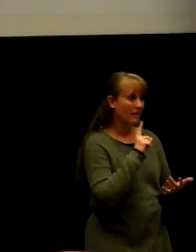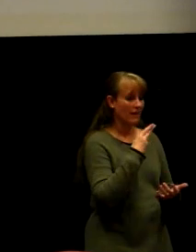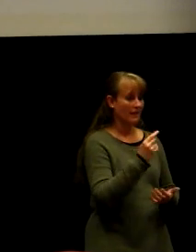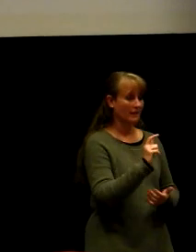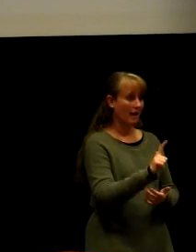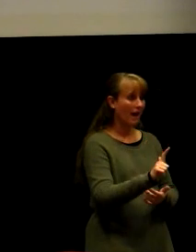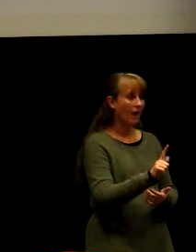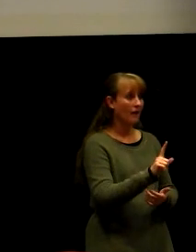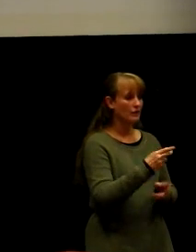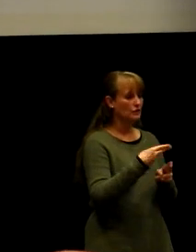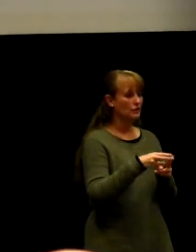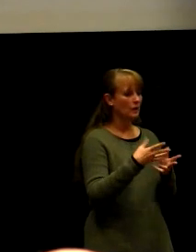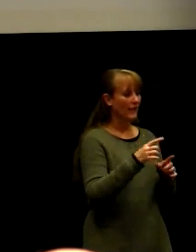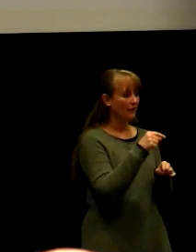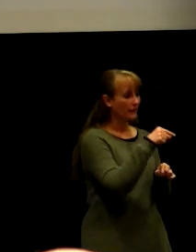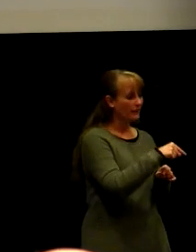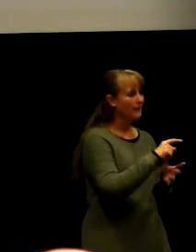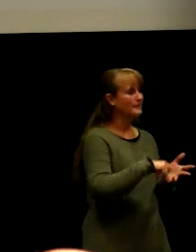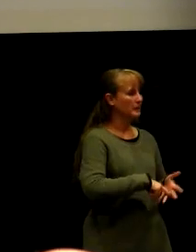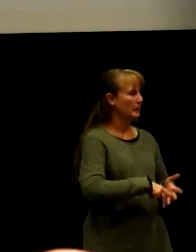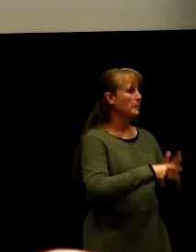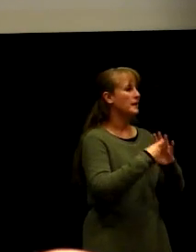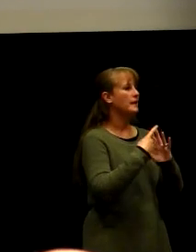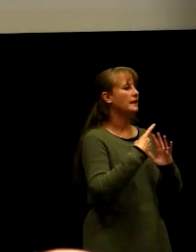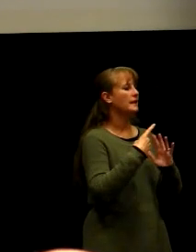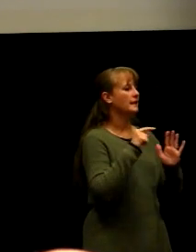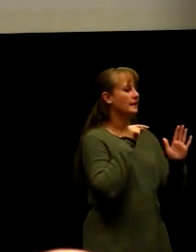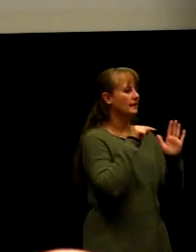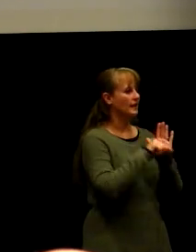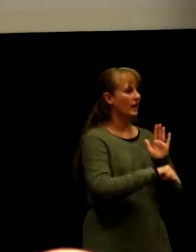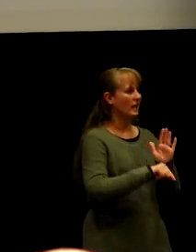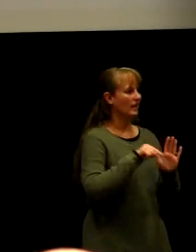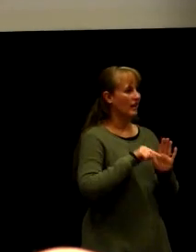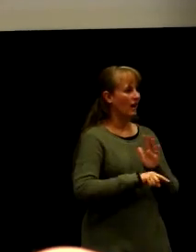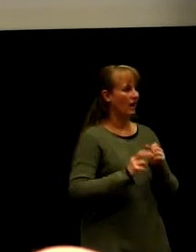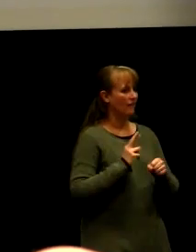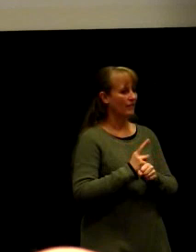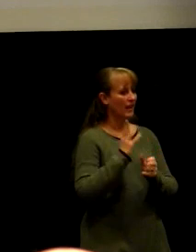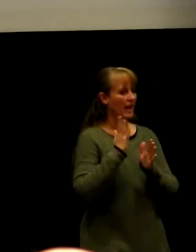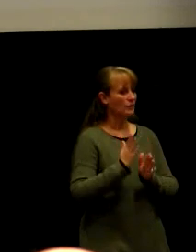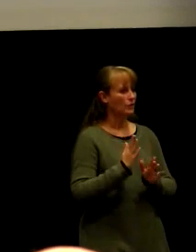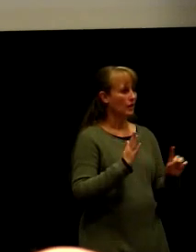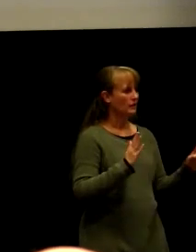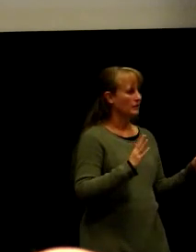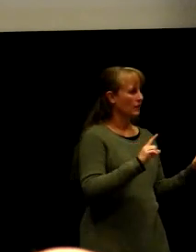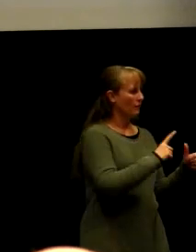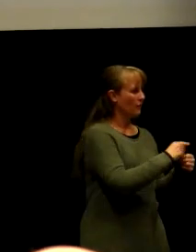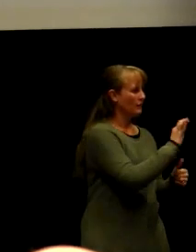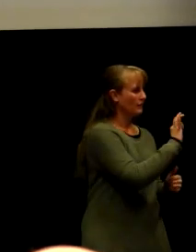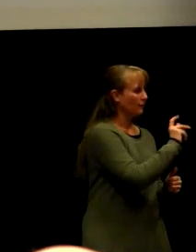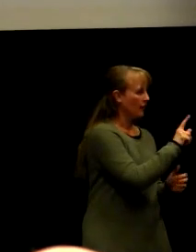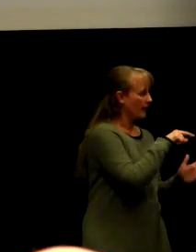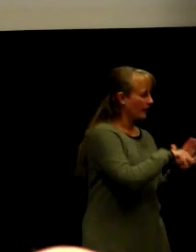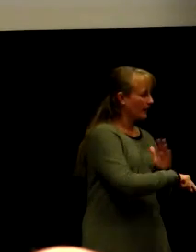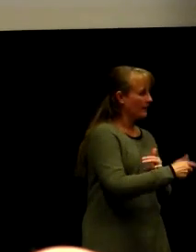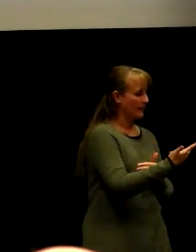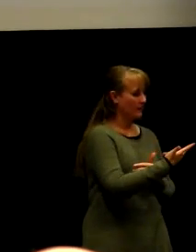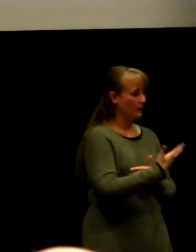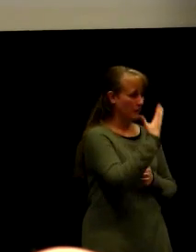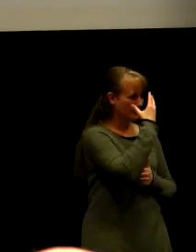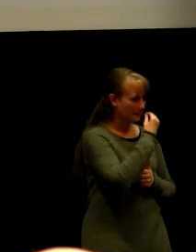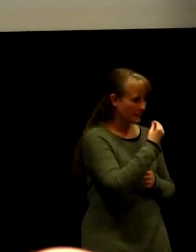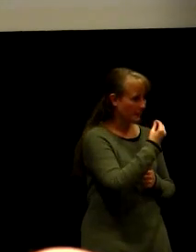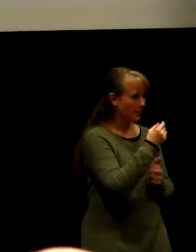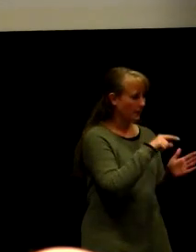HAL, shortly after the scene, begins knocking off the astronauts one by one, first Frank Poole, and then the three that are in